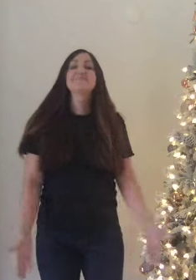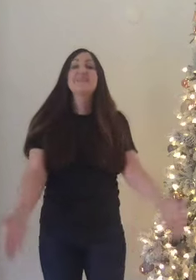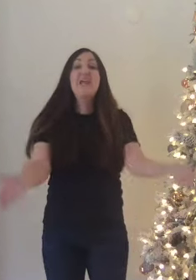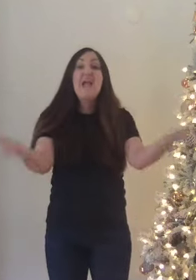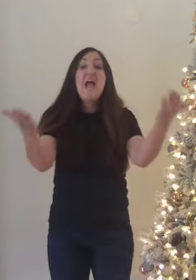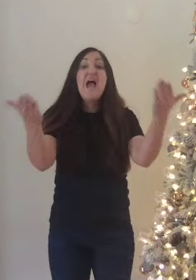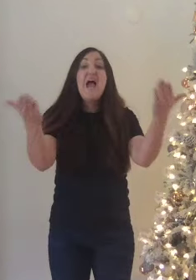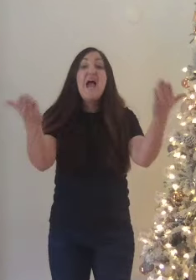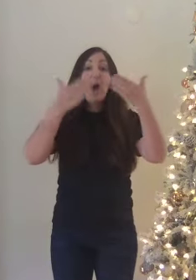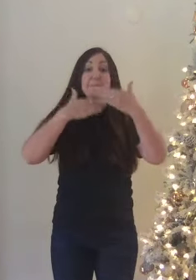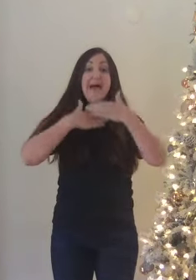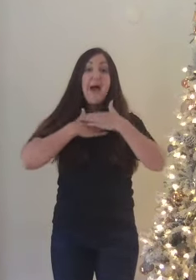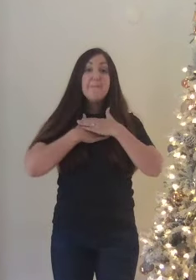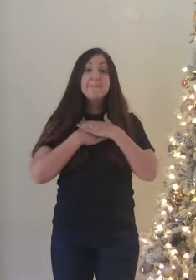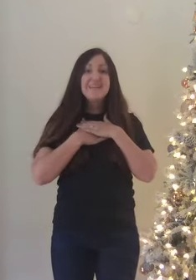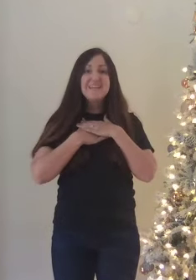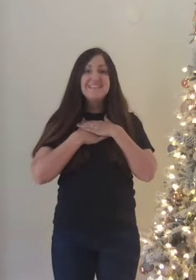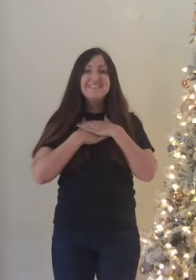me come help